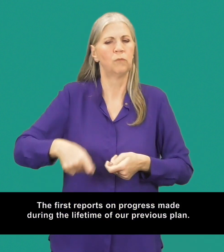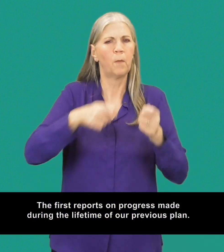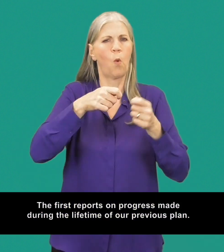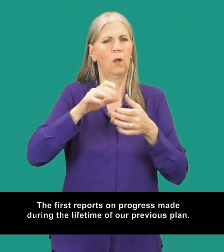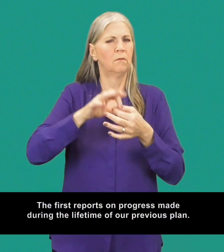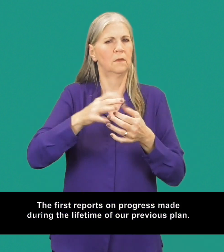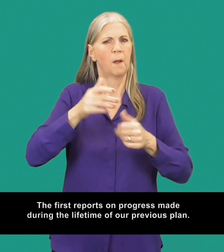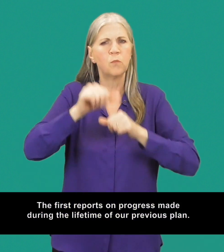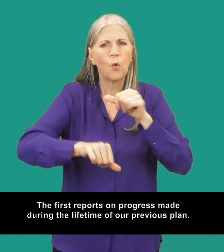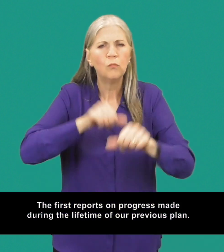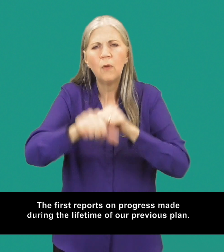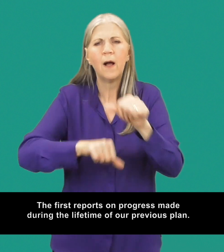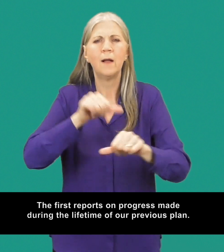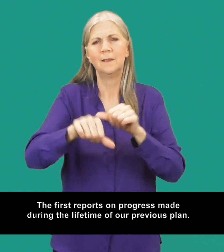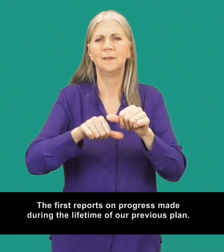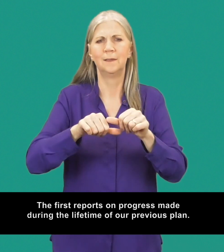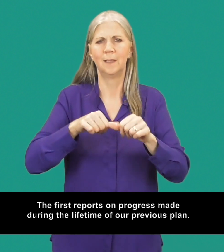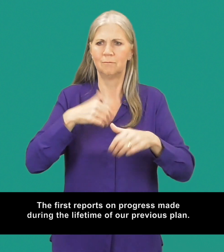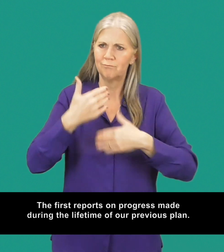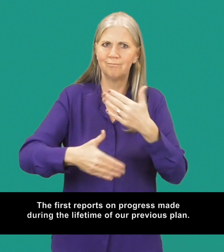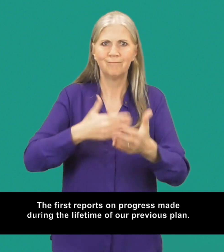of our previous plan.